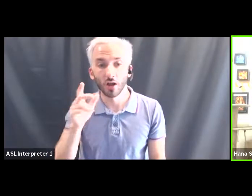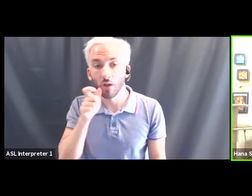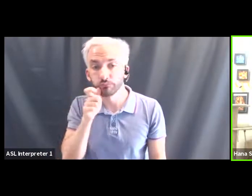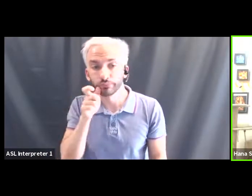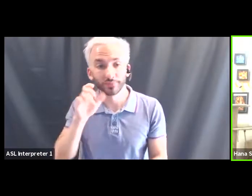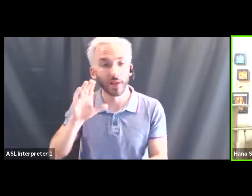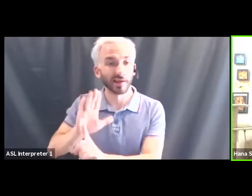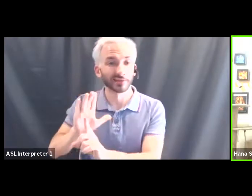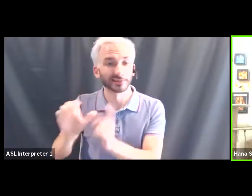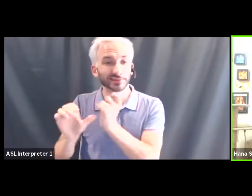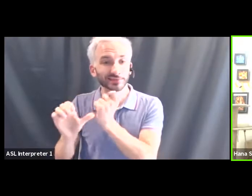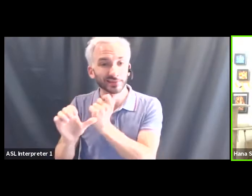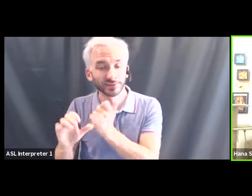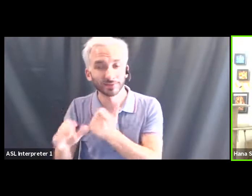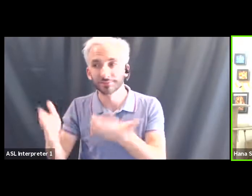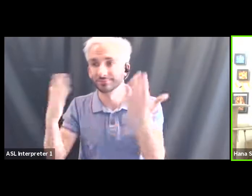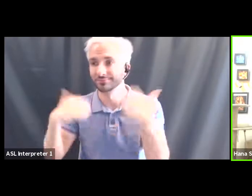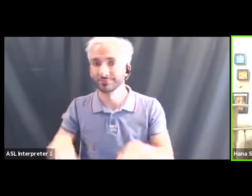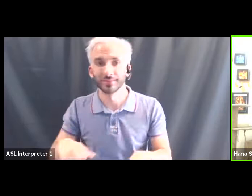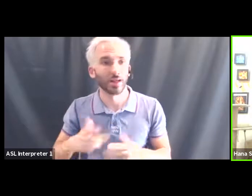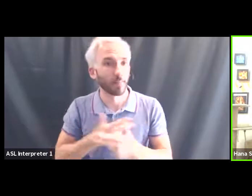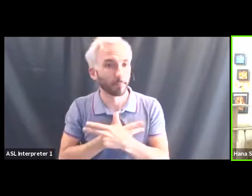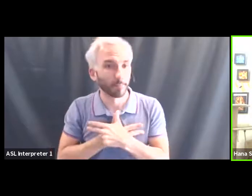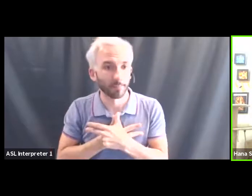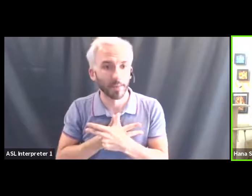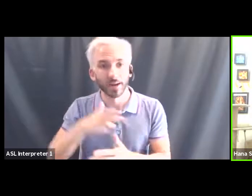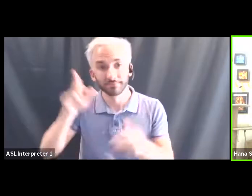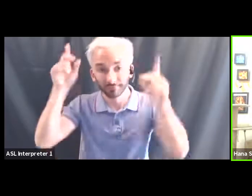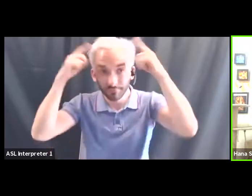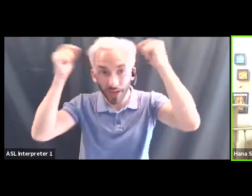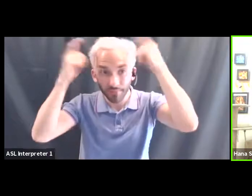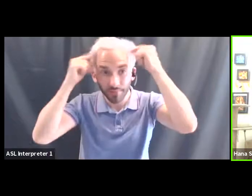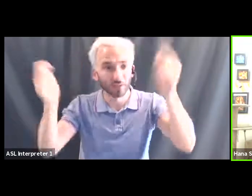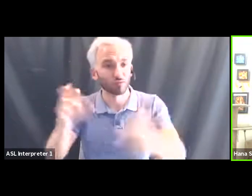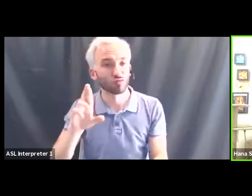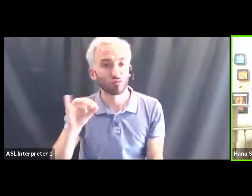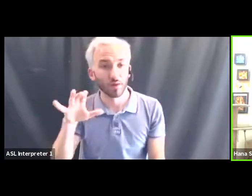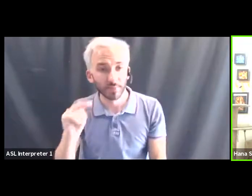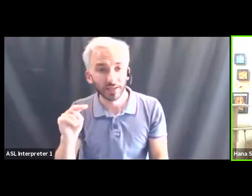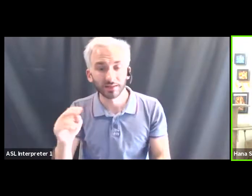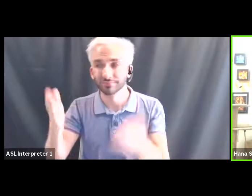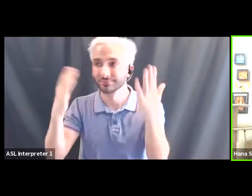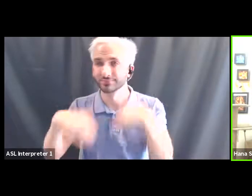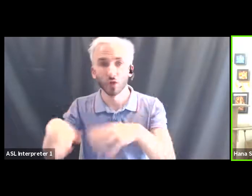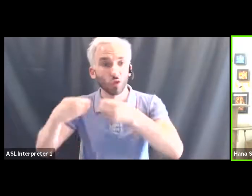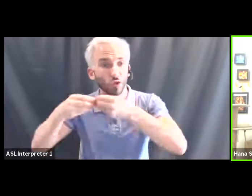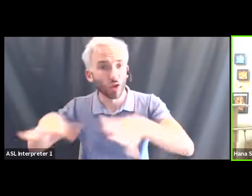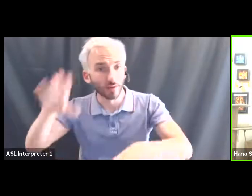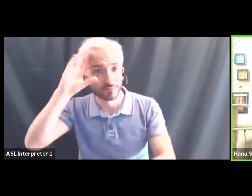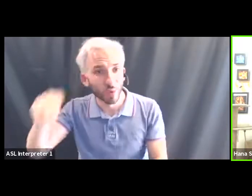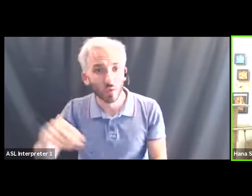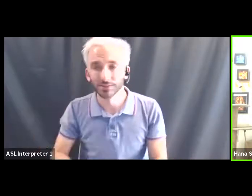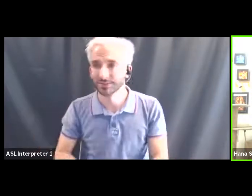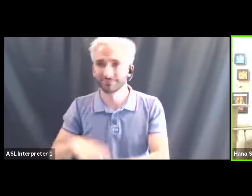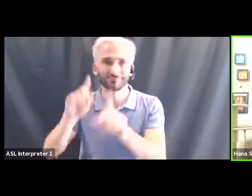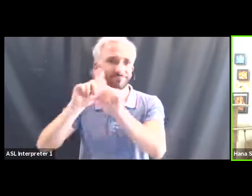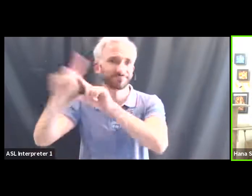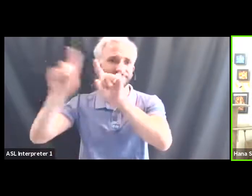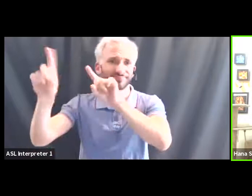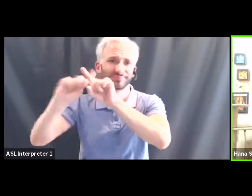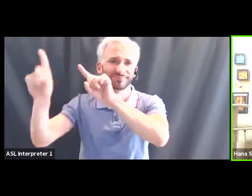Goose, Batman and Robin, the Goonies, the Lost Boys, you name it.